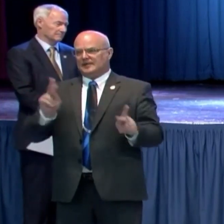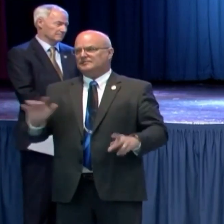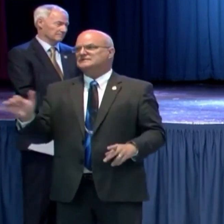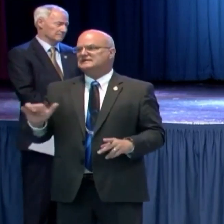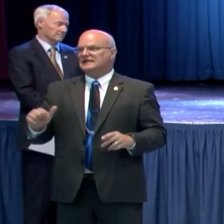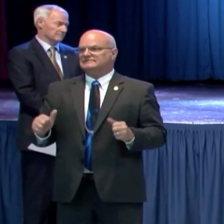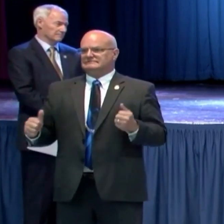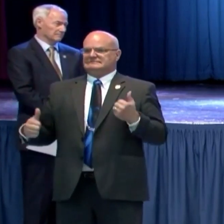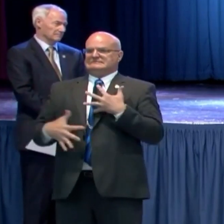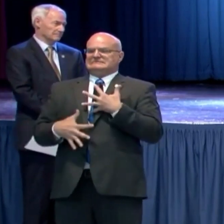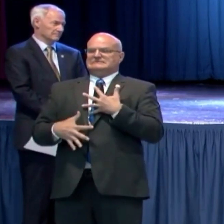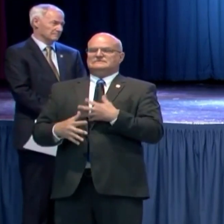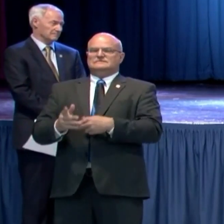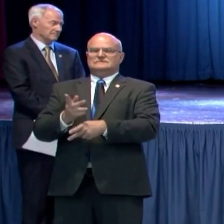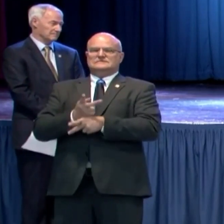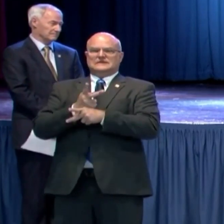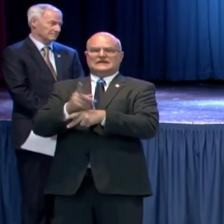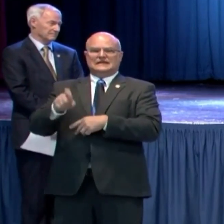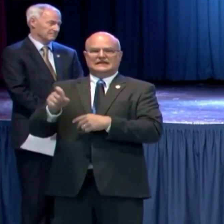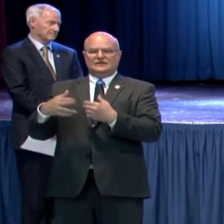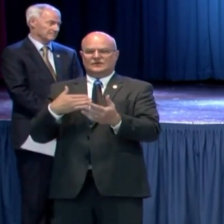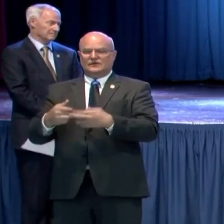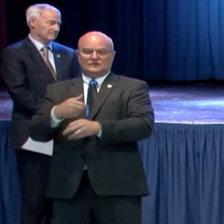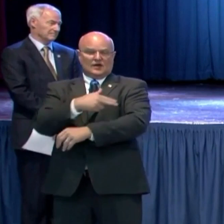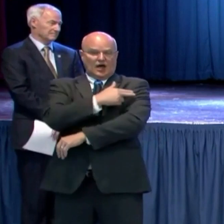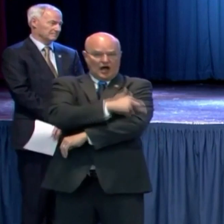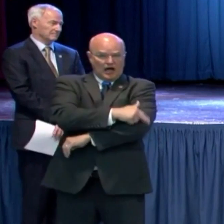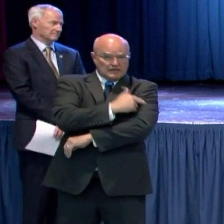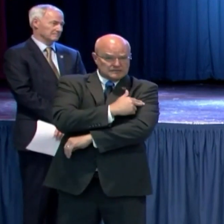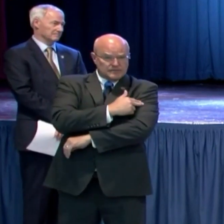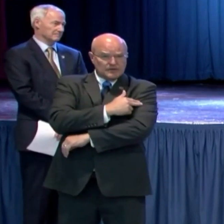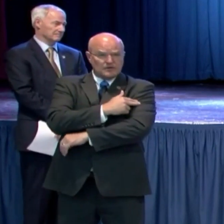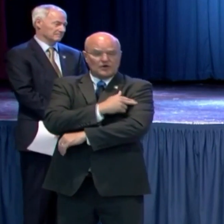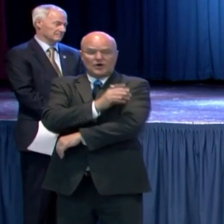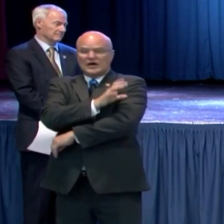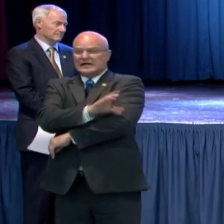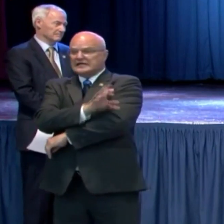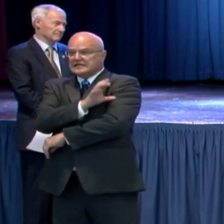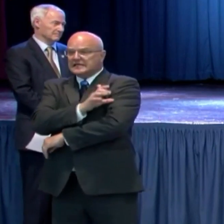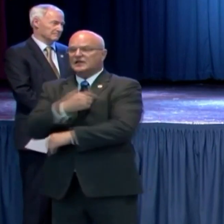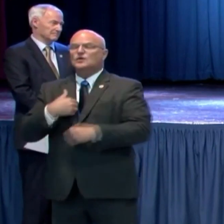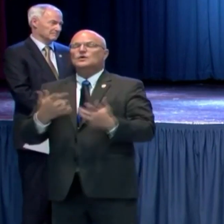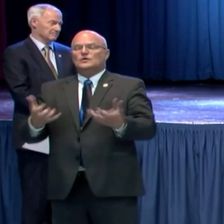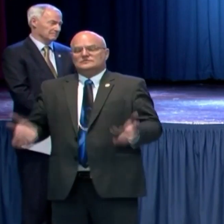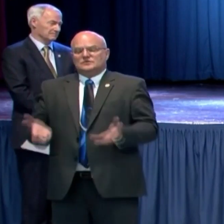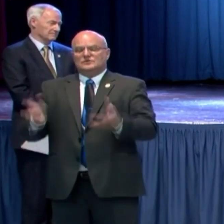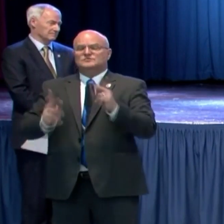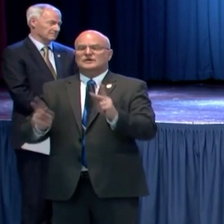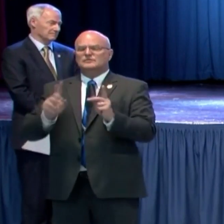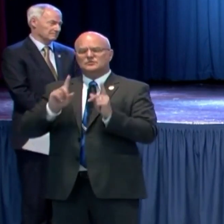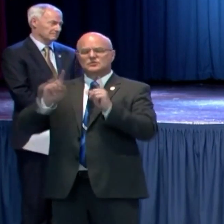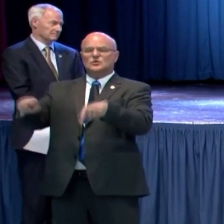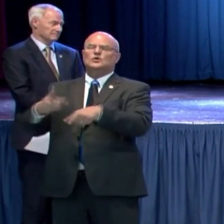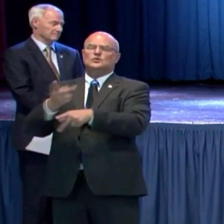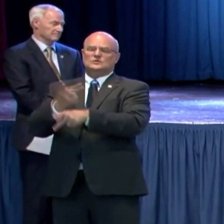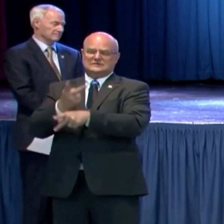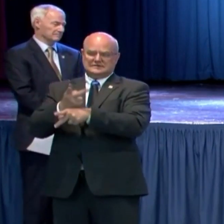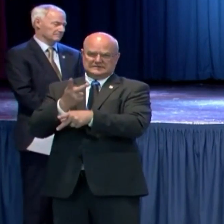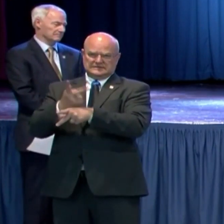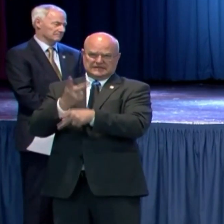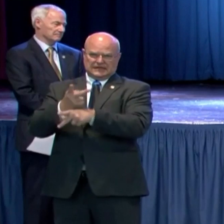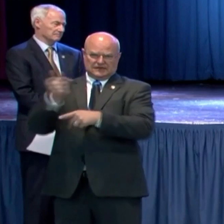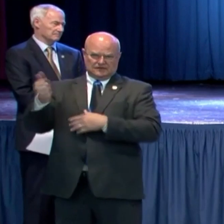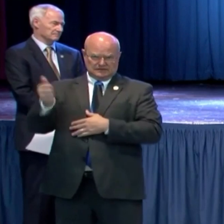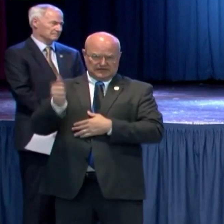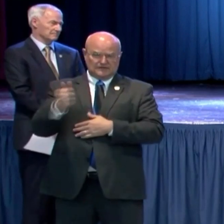are reluctant to get the care they need, whether it's in a hospital or whether it's in a clinic. And we want to encourage people to get the care they need.